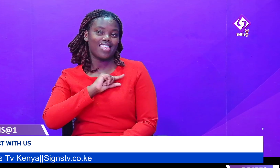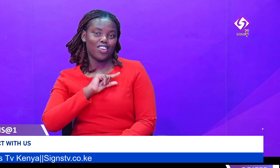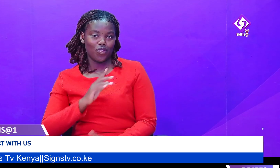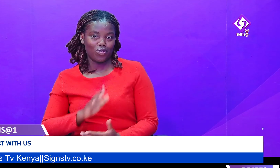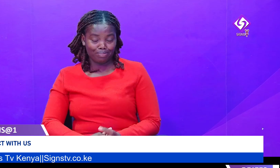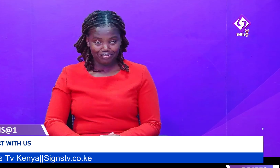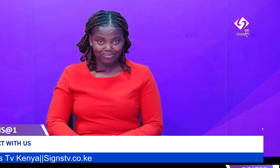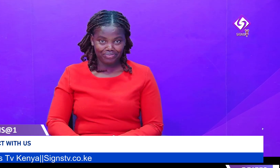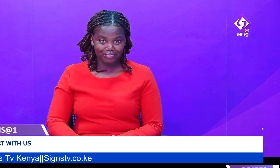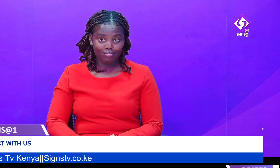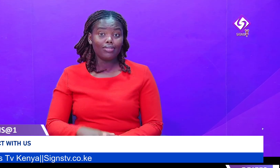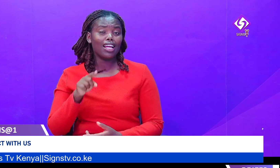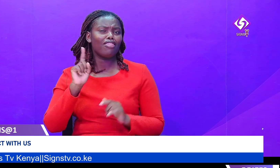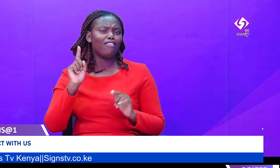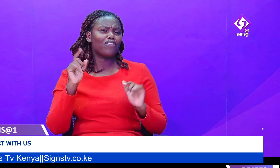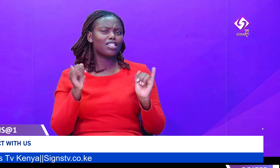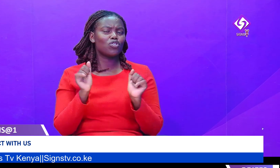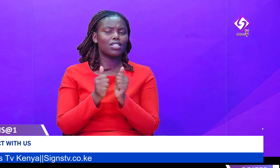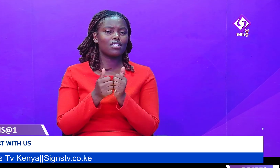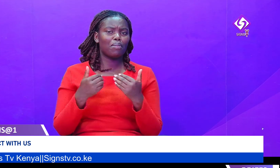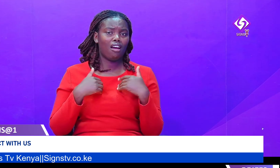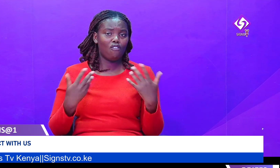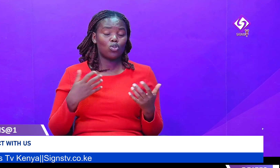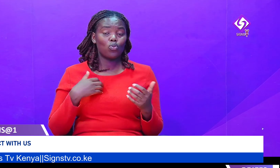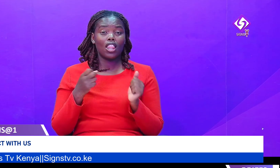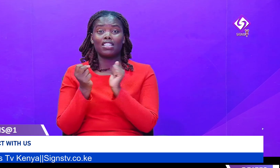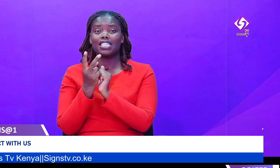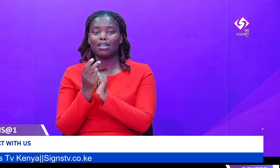sign language doubling the voicing is Gideon Minor. On to first news item.